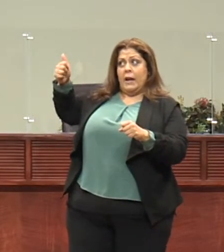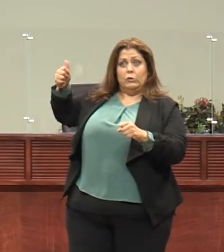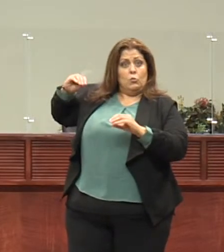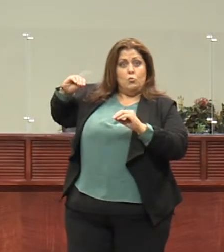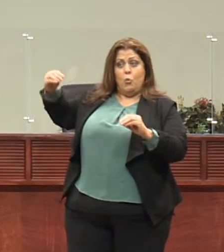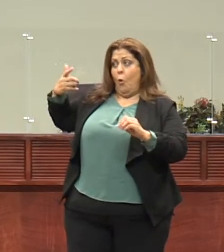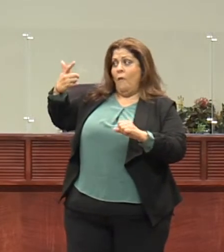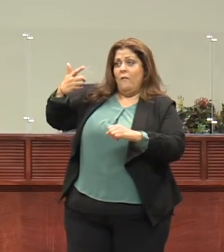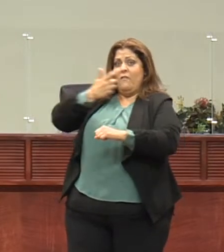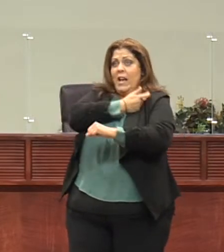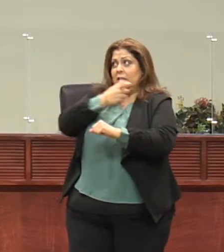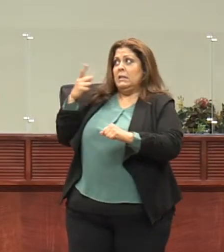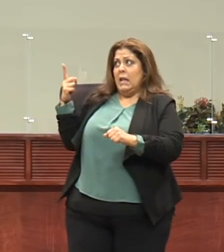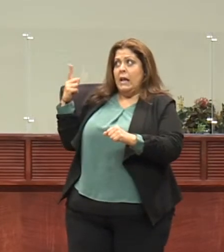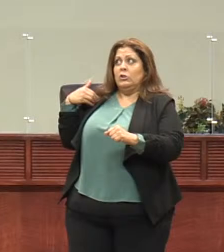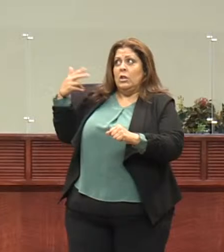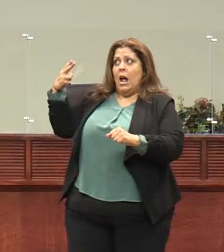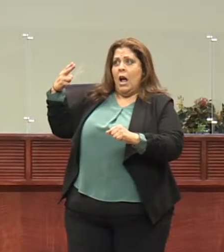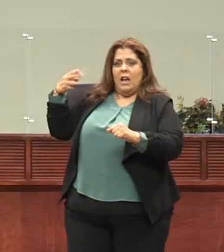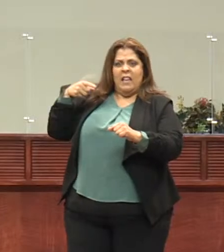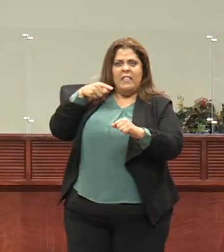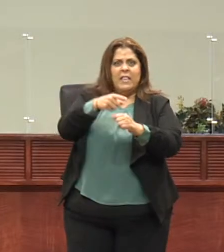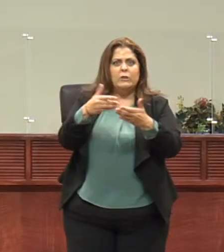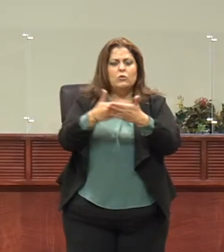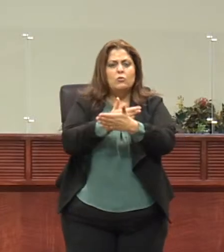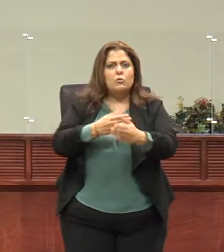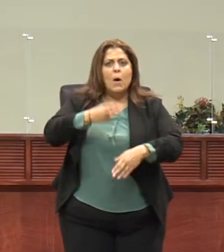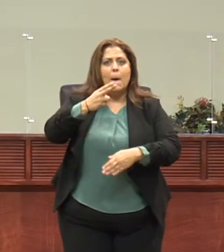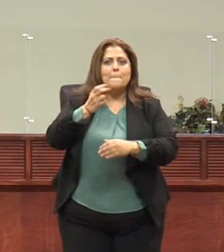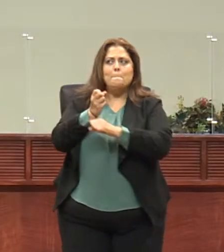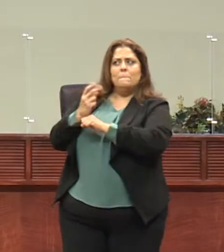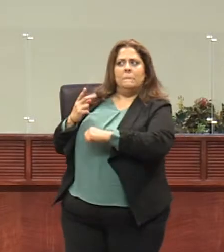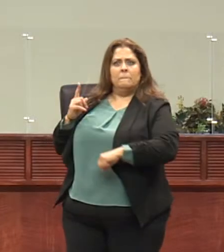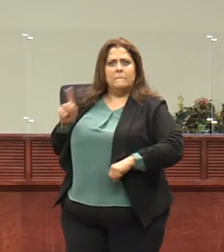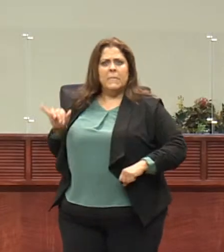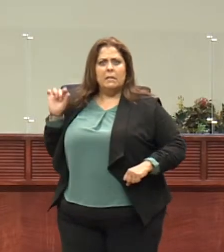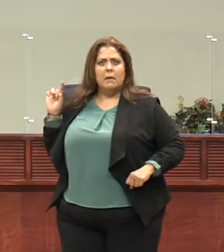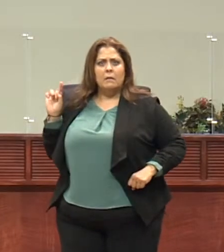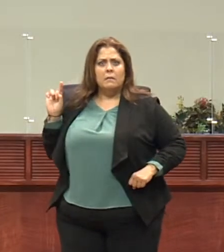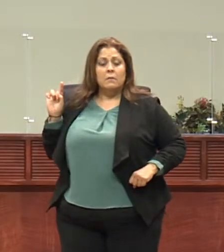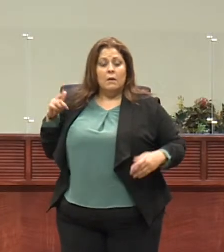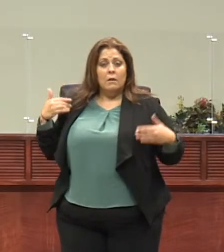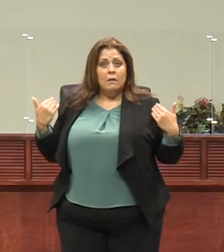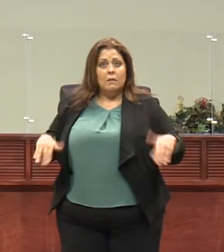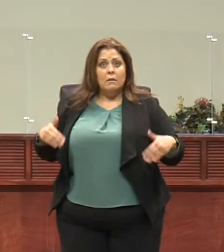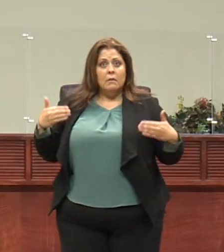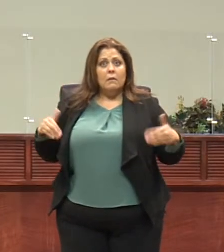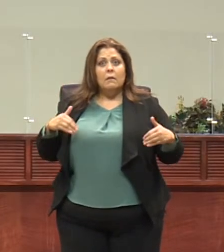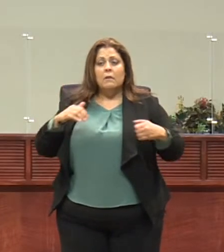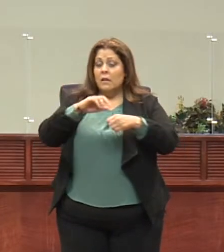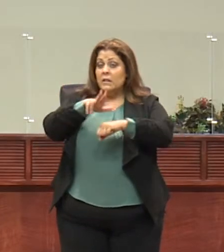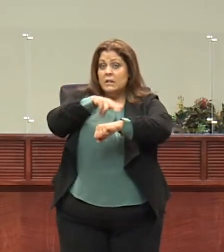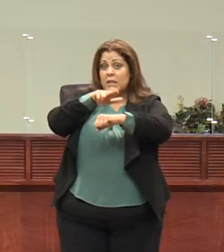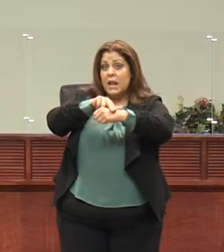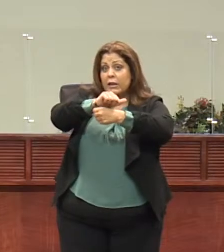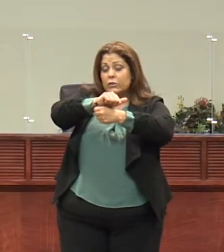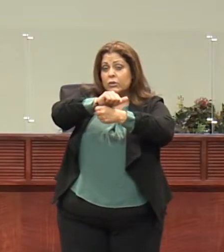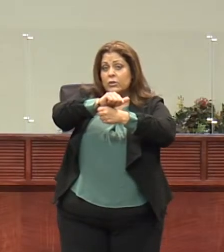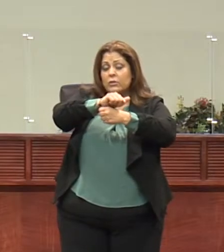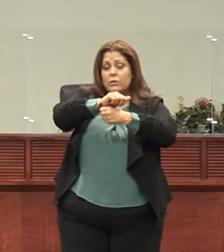vaccinations being administered. We have been participating in the nationwide COVID-19 wastewater